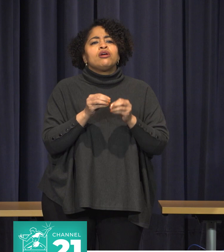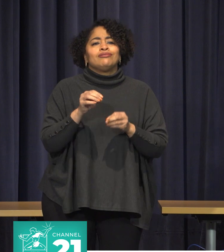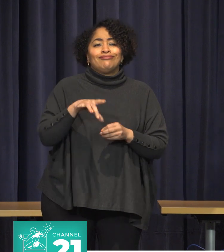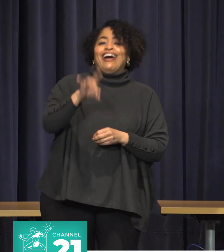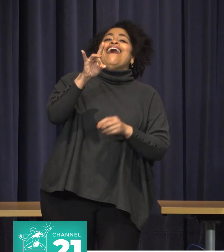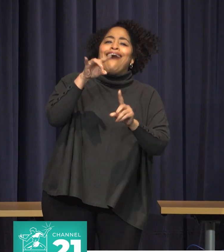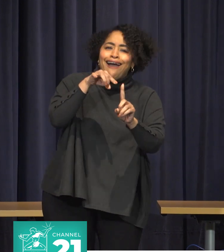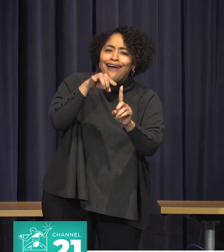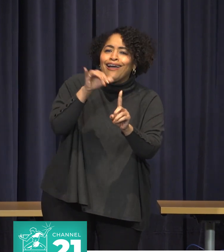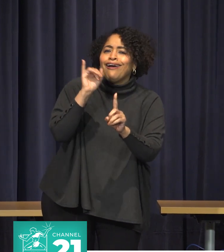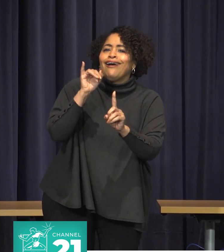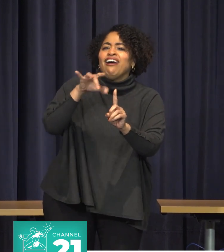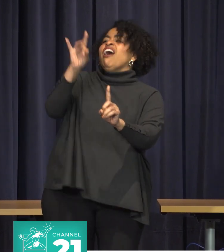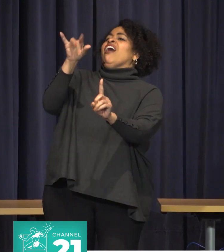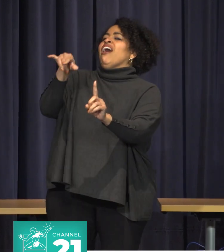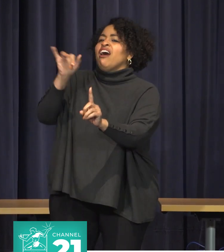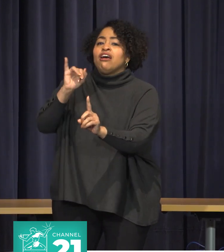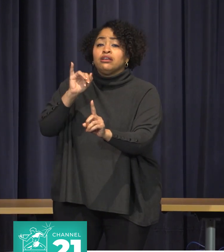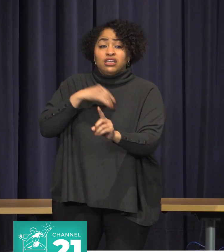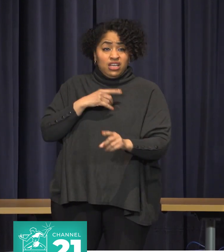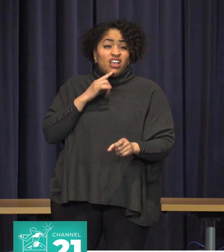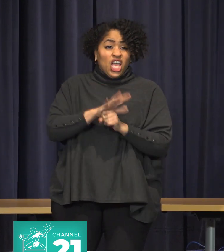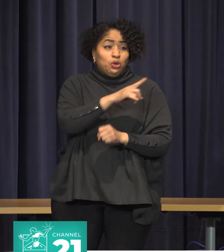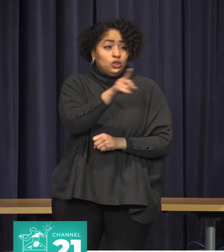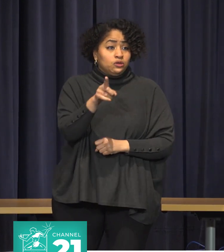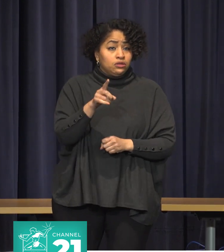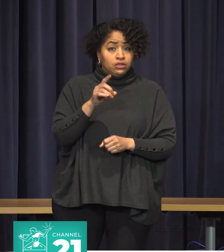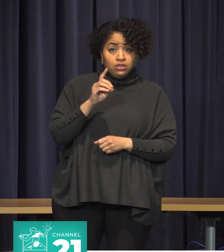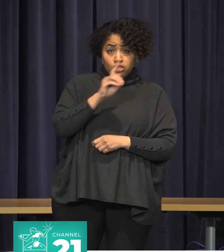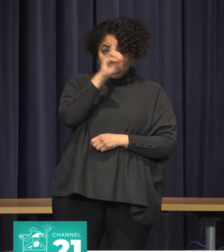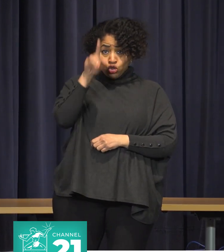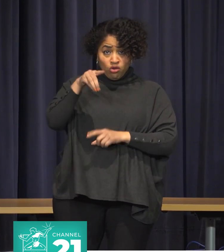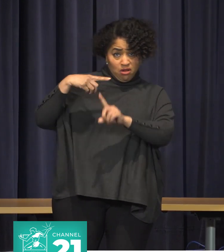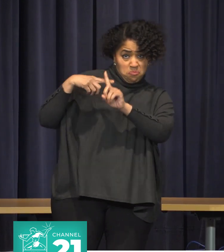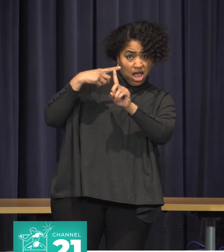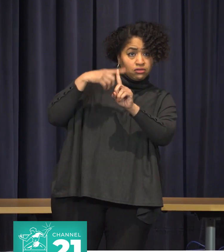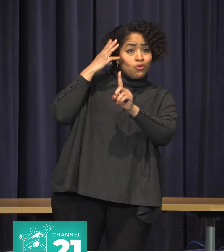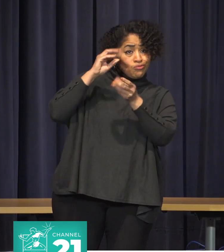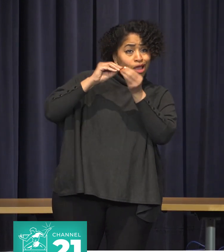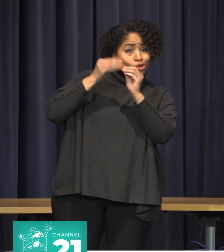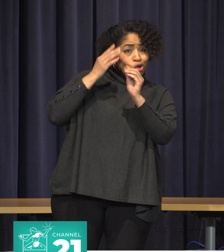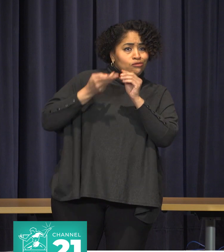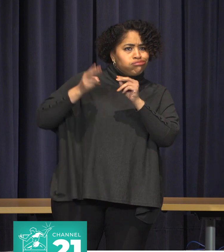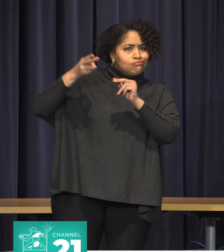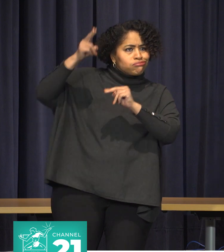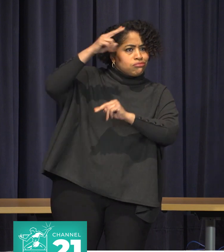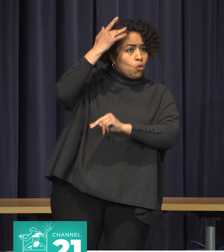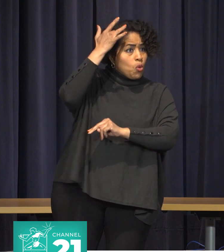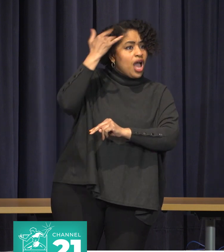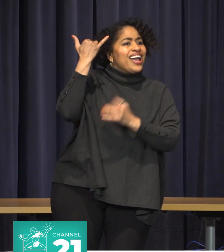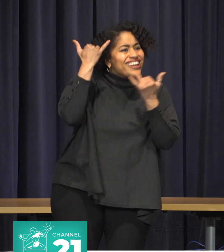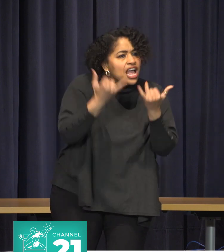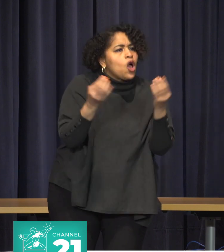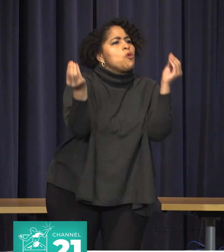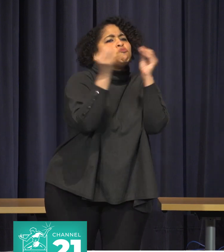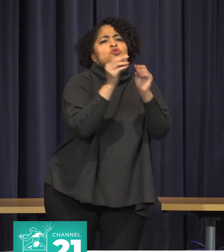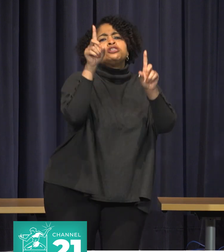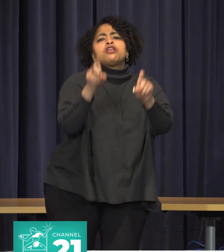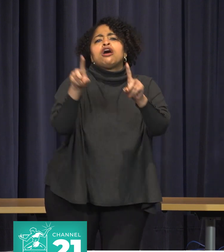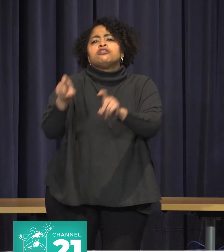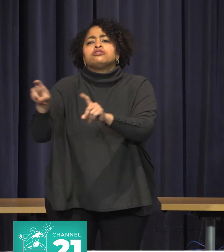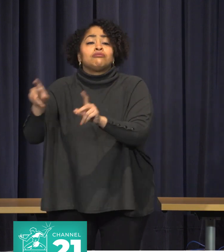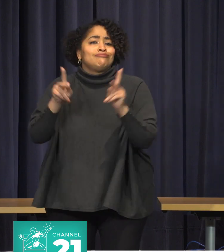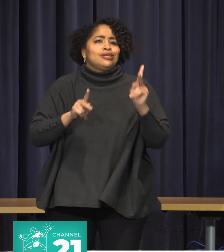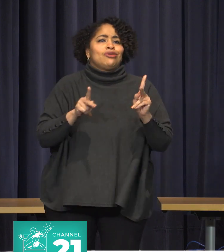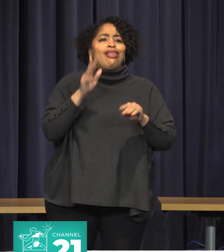find. I guarantee you the Detroit positives will continue to grow because we are doing far more testing